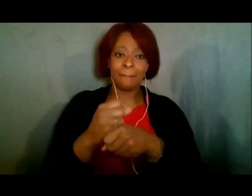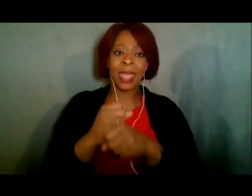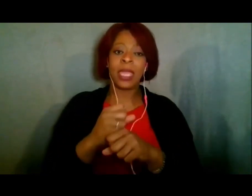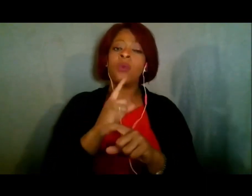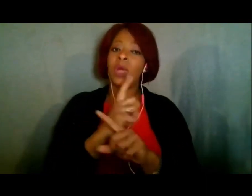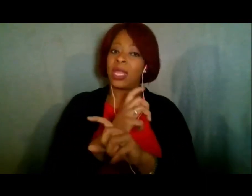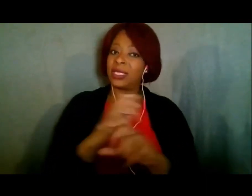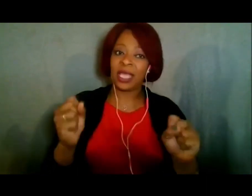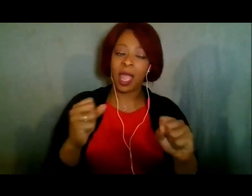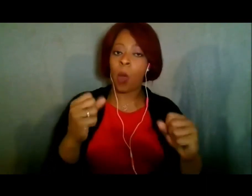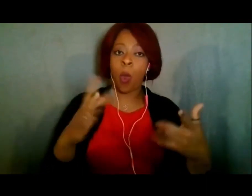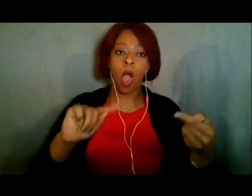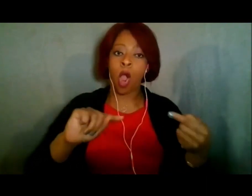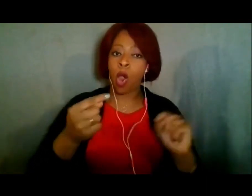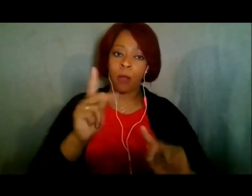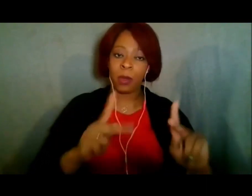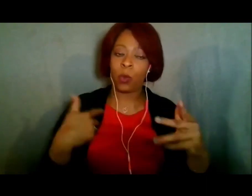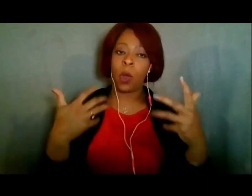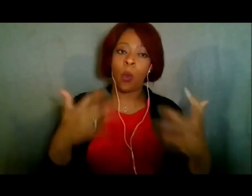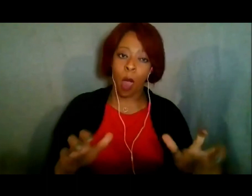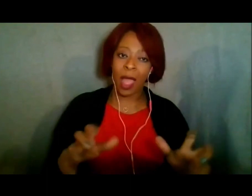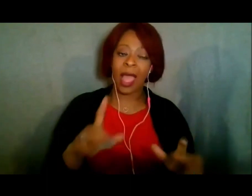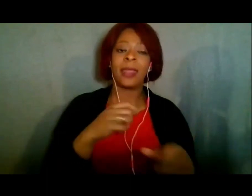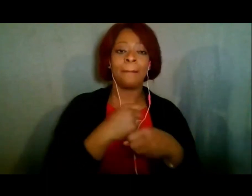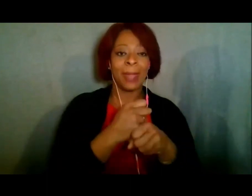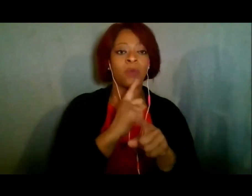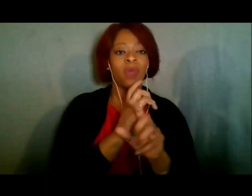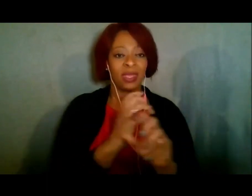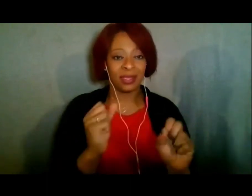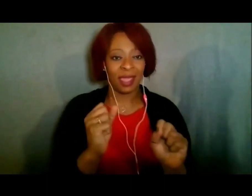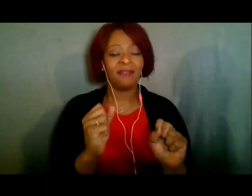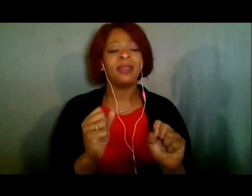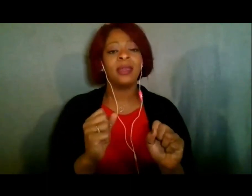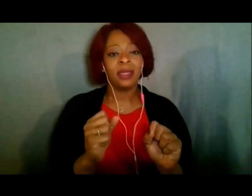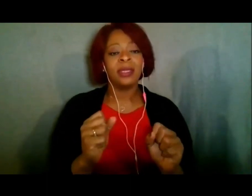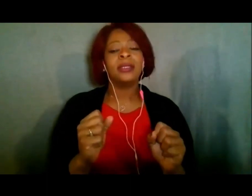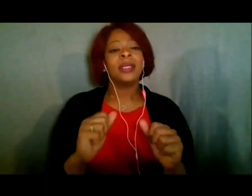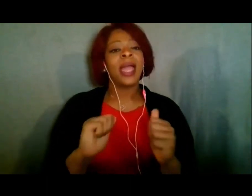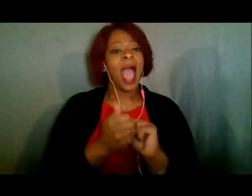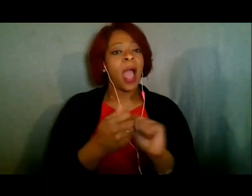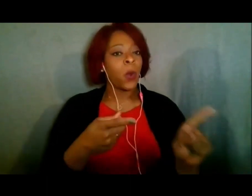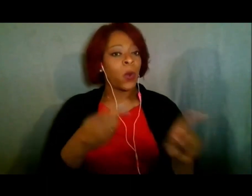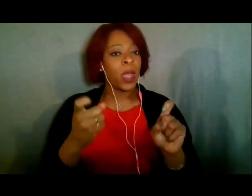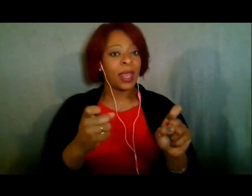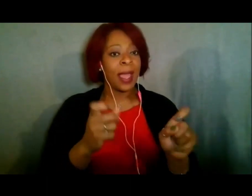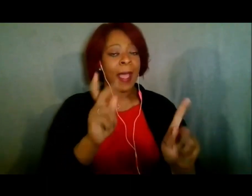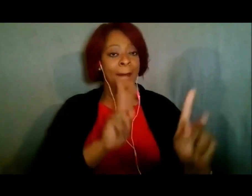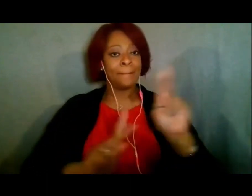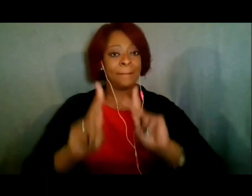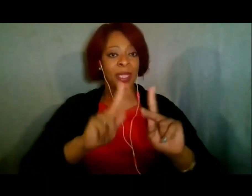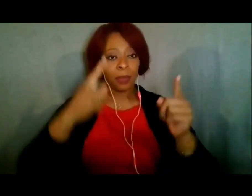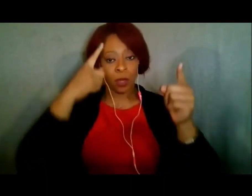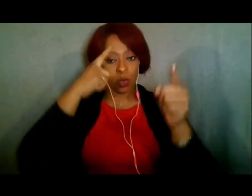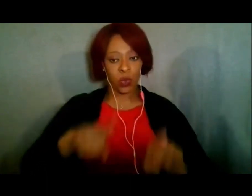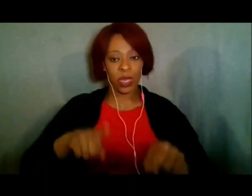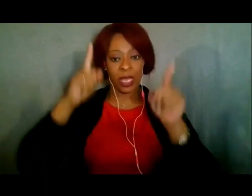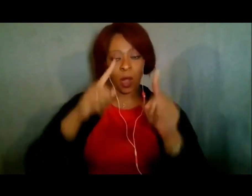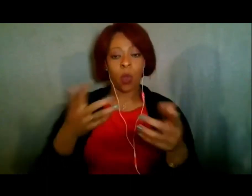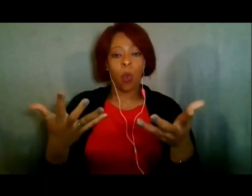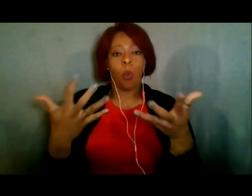safely. We don't want to hurt anybody. And how quickly the American public agrees to vaccination.